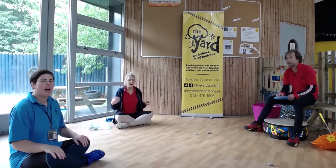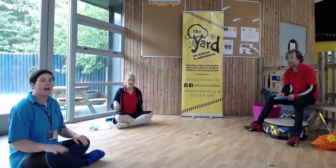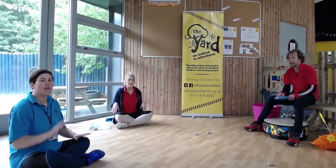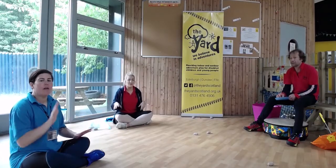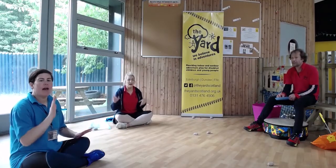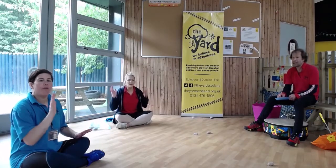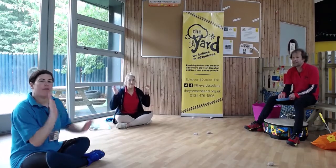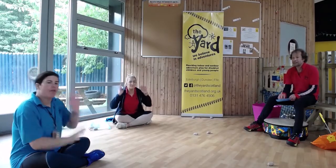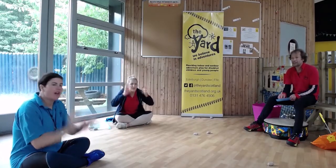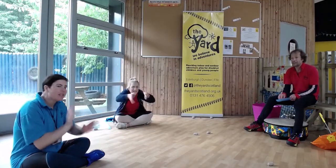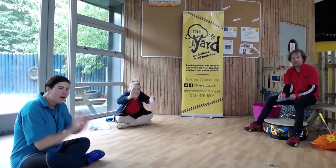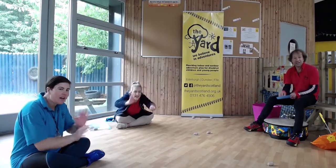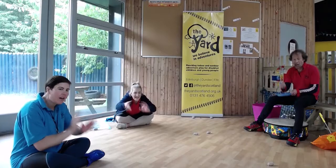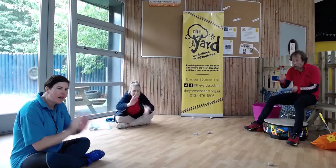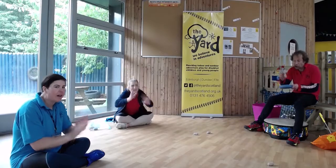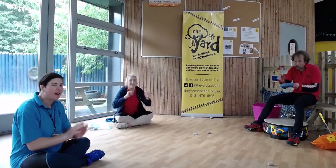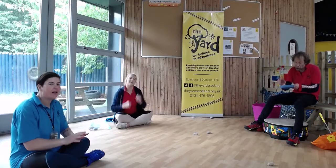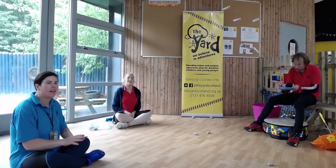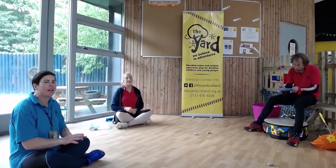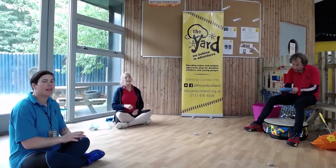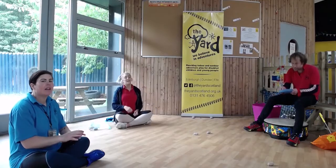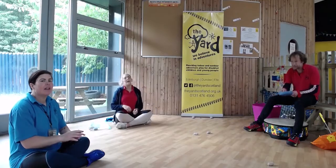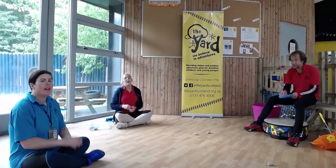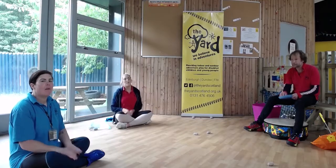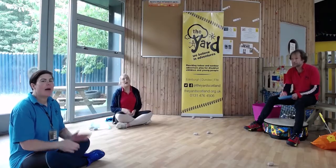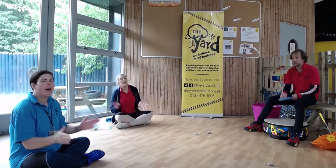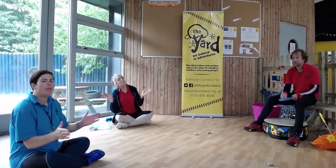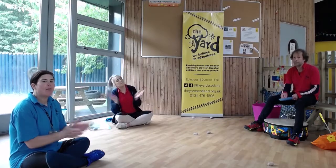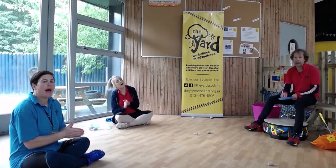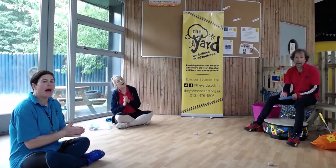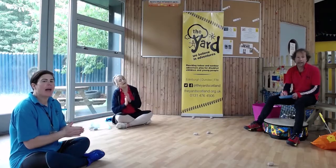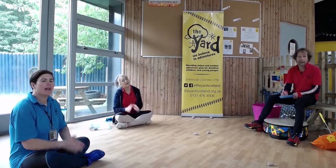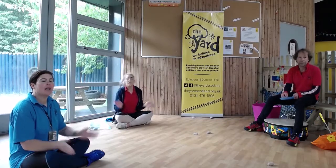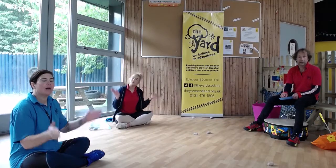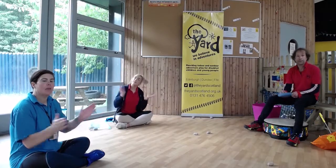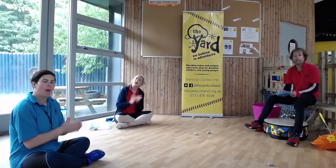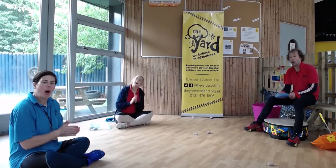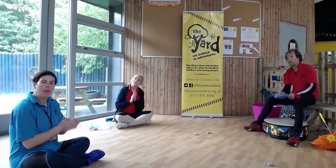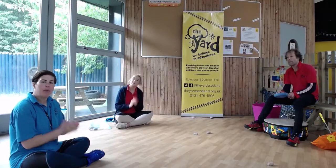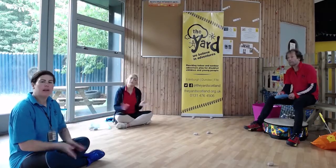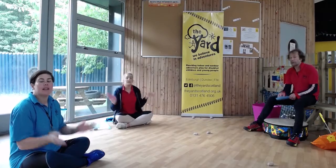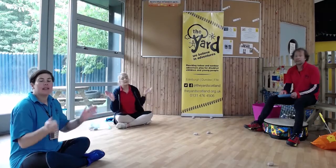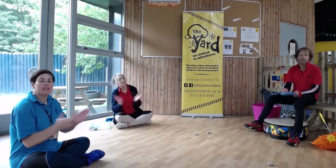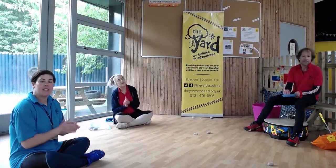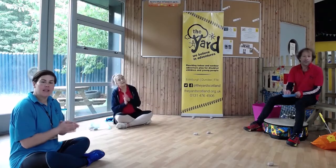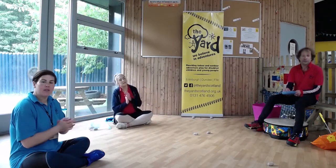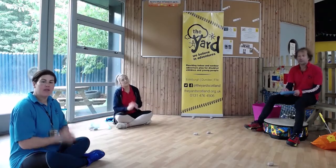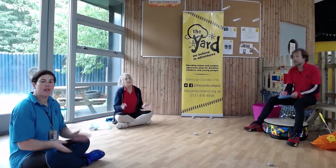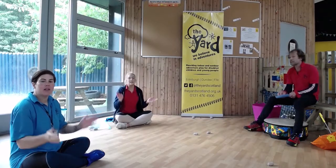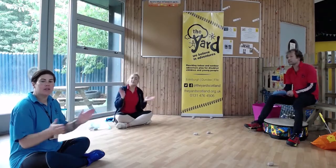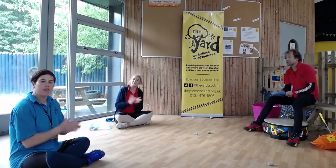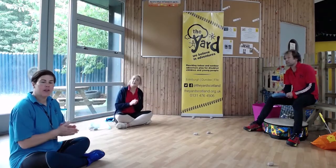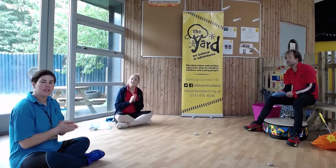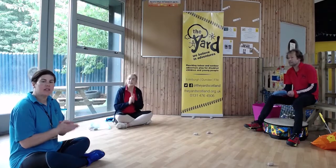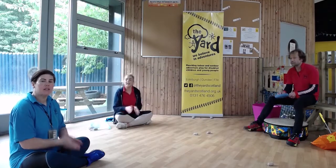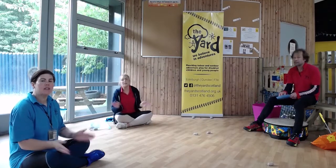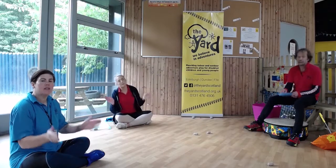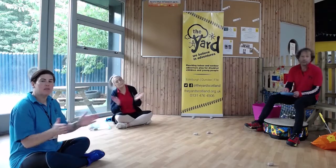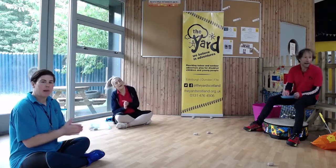other went frizzle! It went bang, pop, sizzle, frizzle, frizzle,